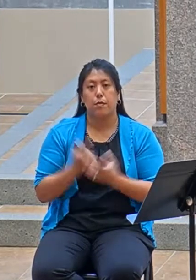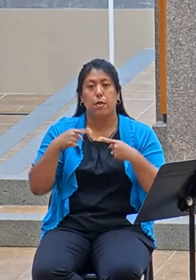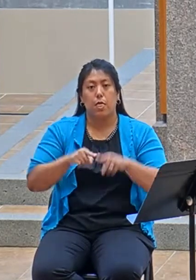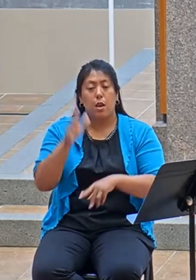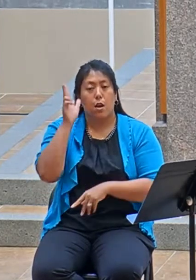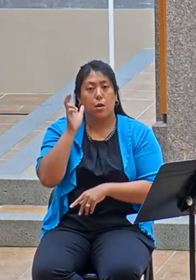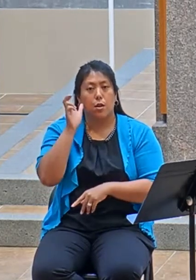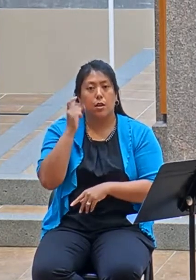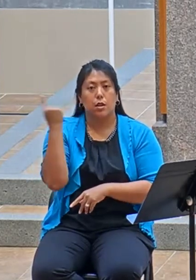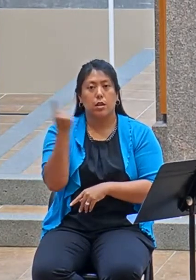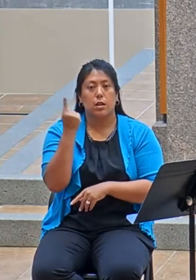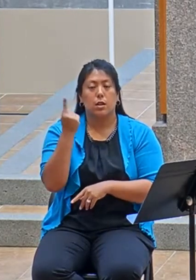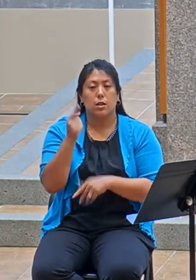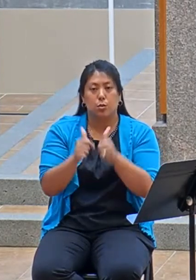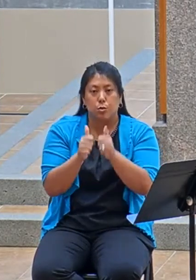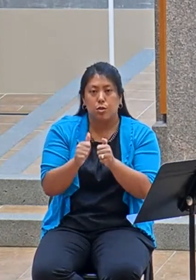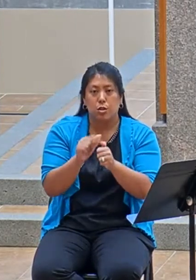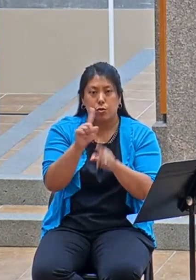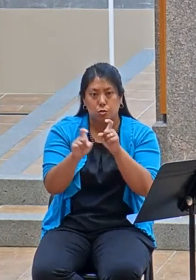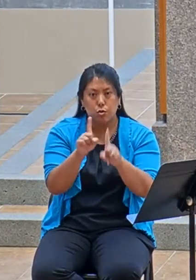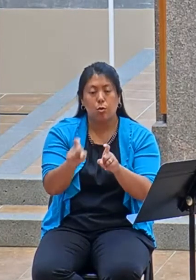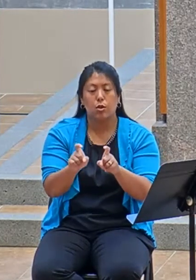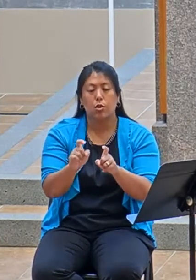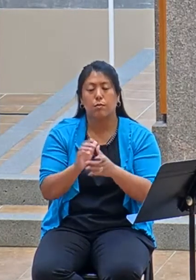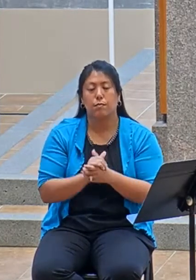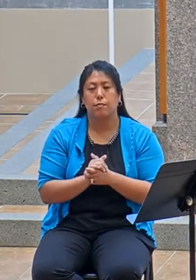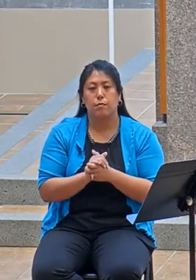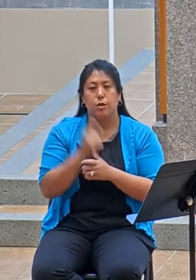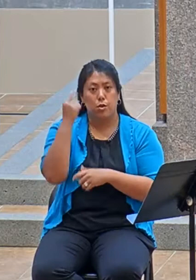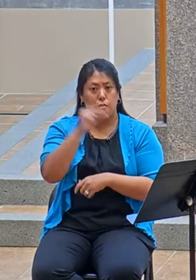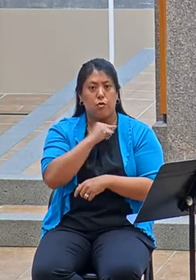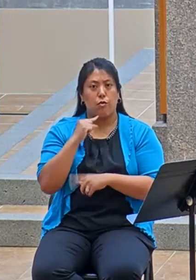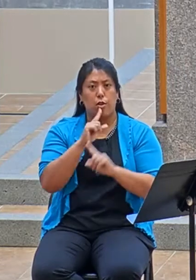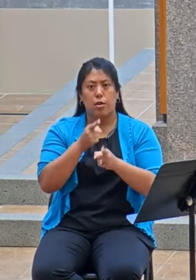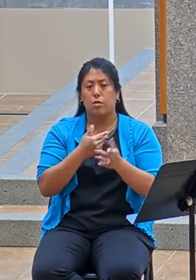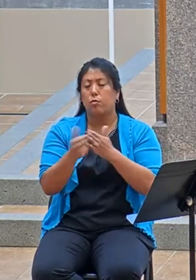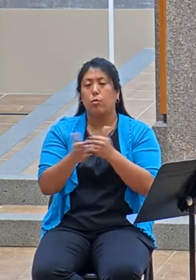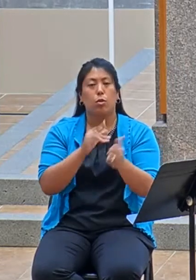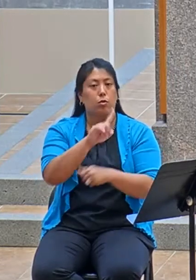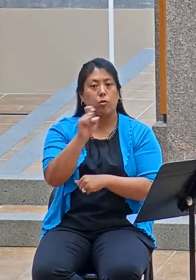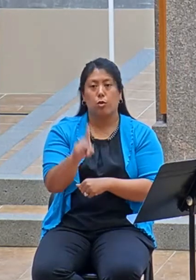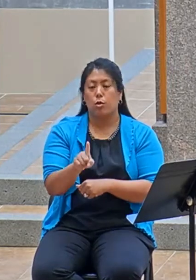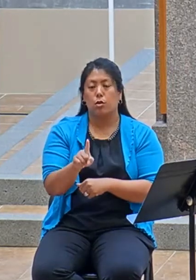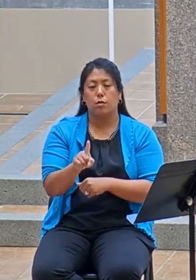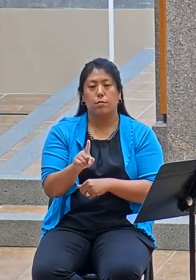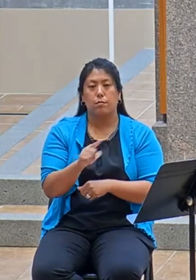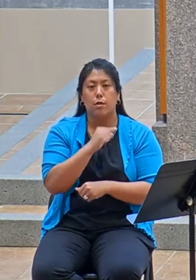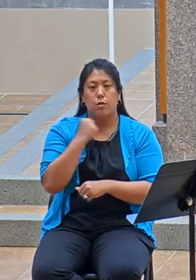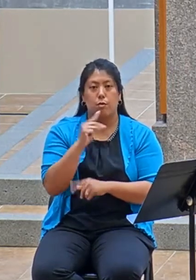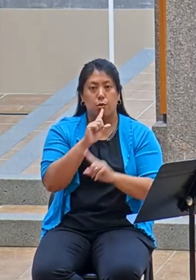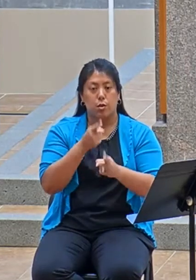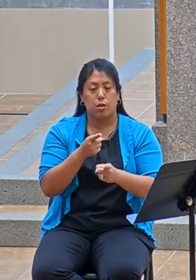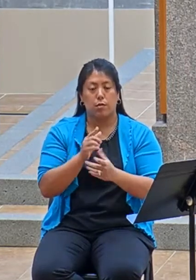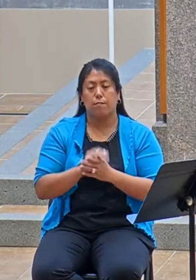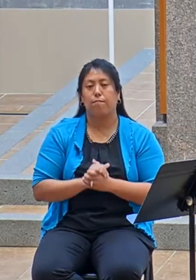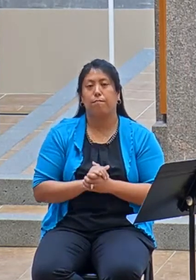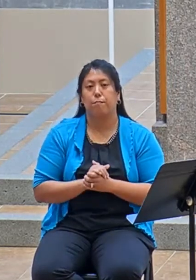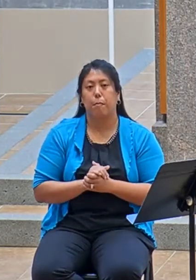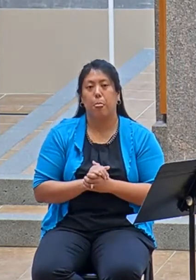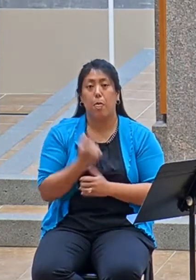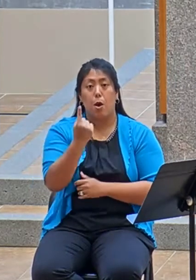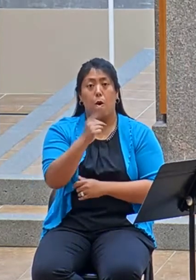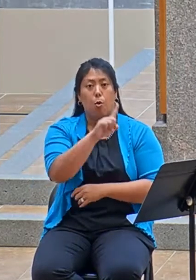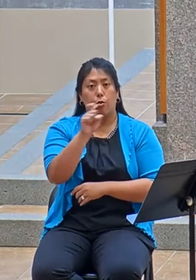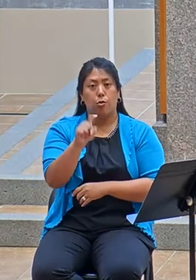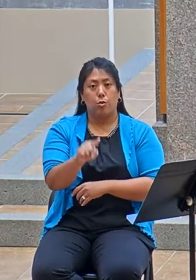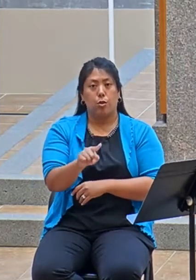can text in your questions for Father, any question you like. And one of the questions that came in